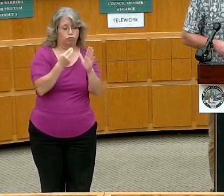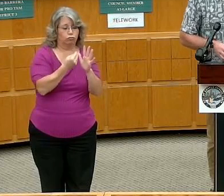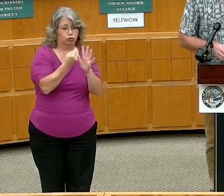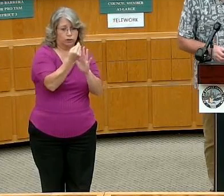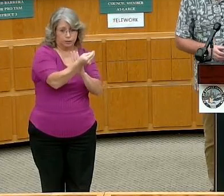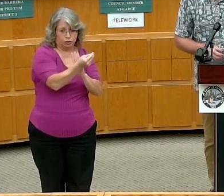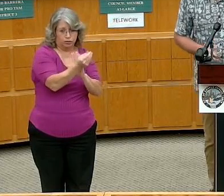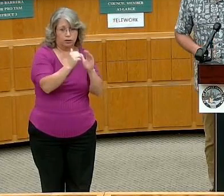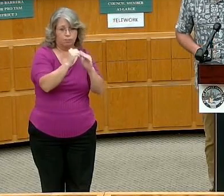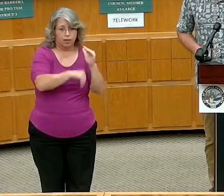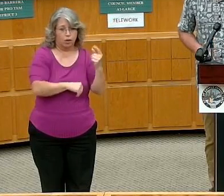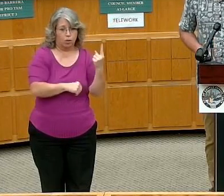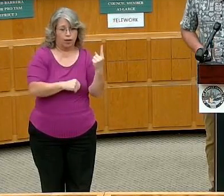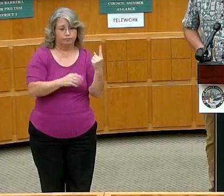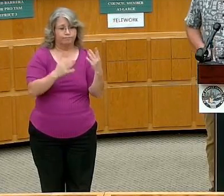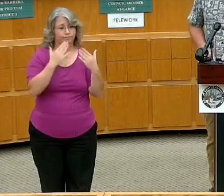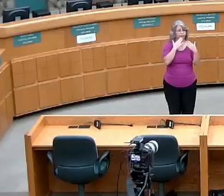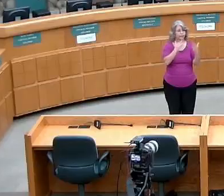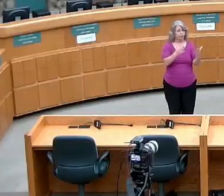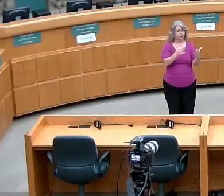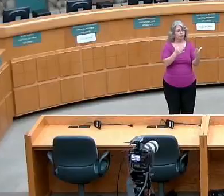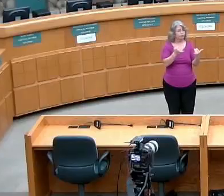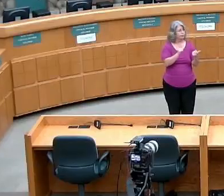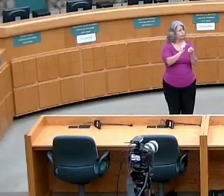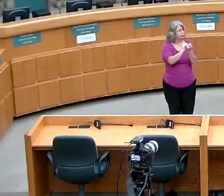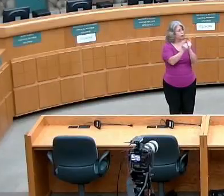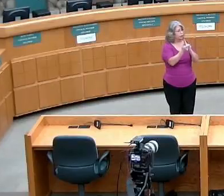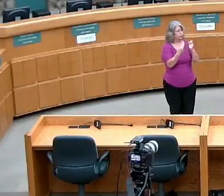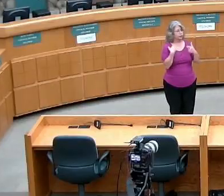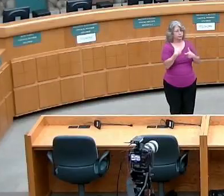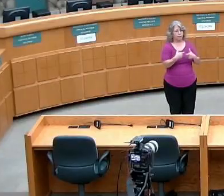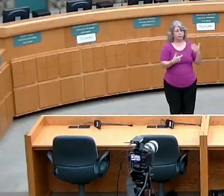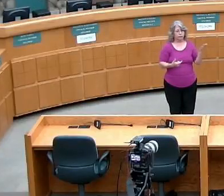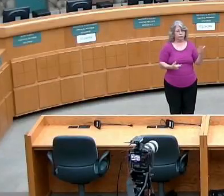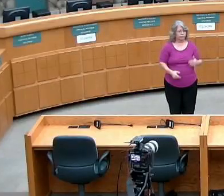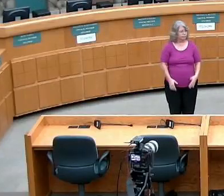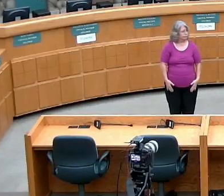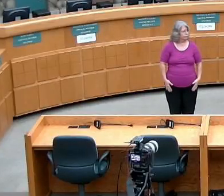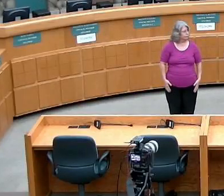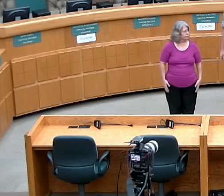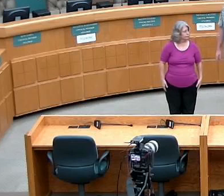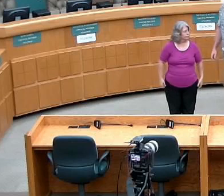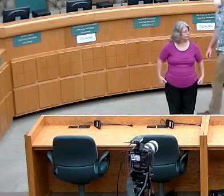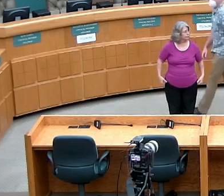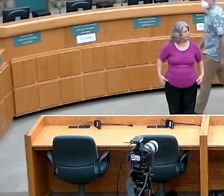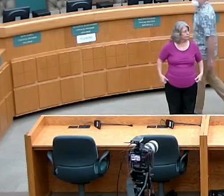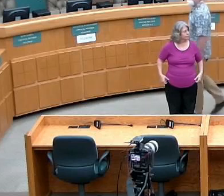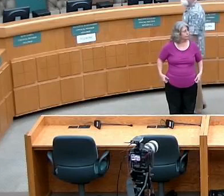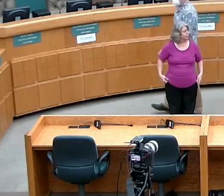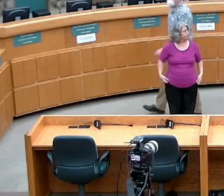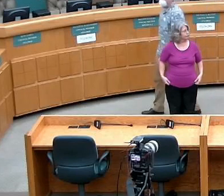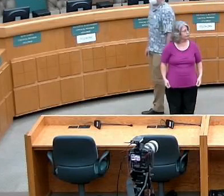Thank you. ¿Cuándo podremos de manera segura dejar la orden del distanciamiento social? Entre mejor